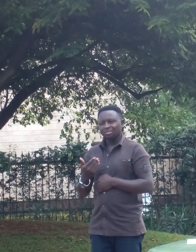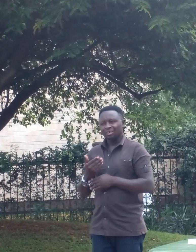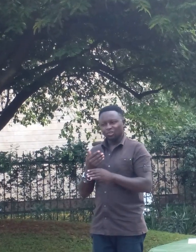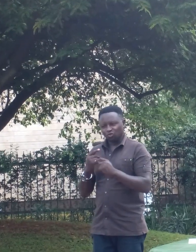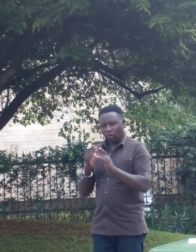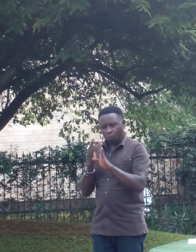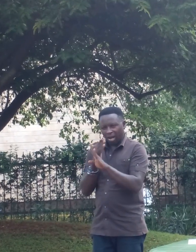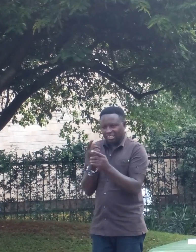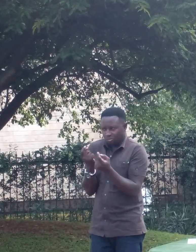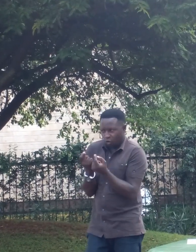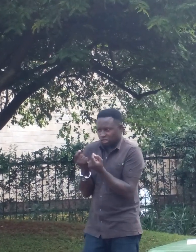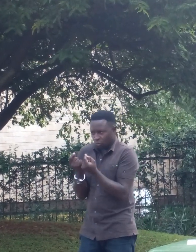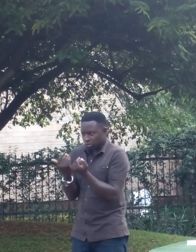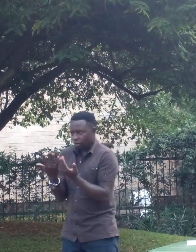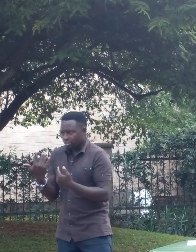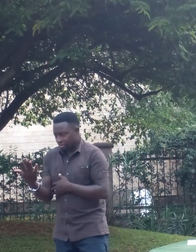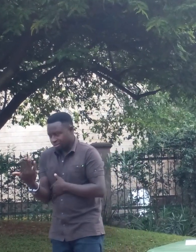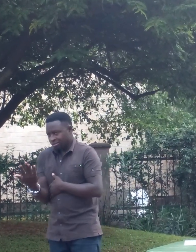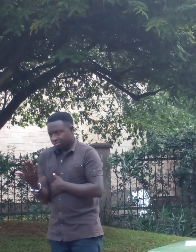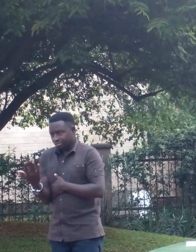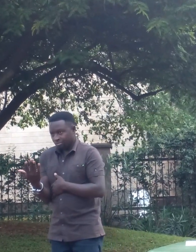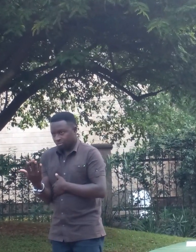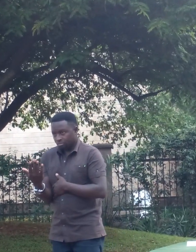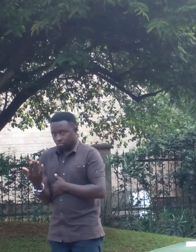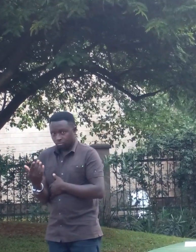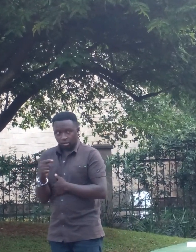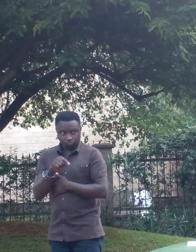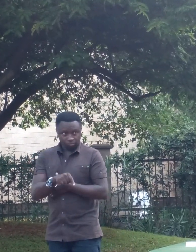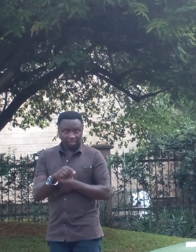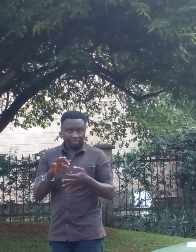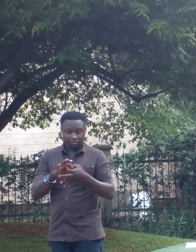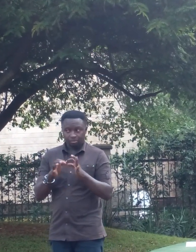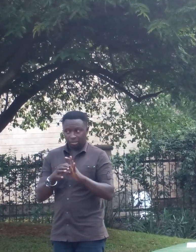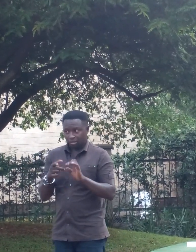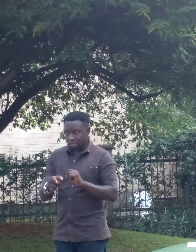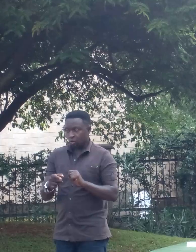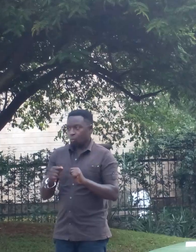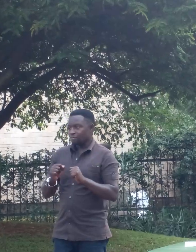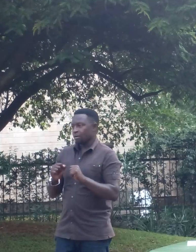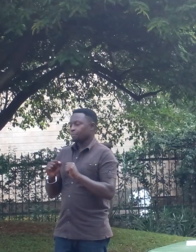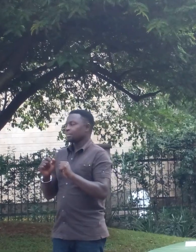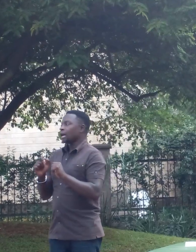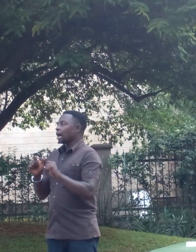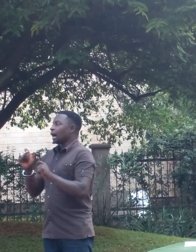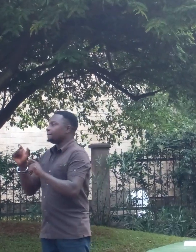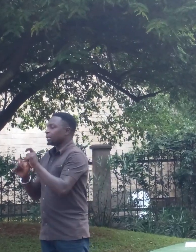we've always experienced some small issues. As for these Olympics,